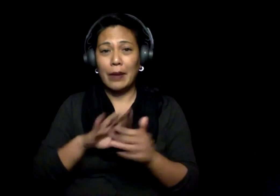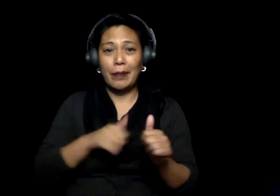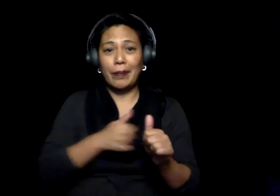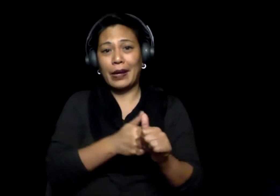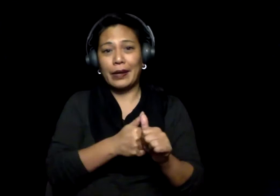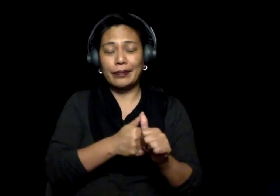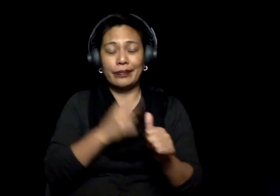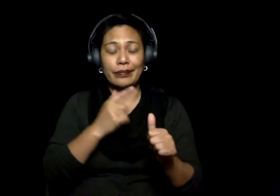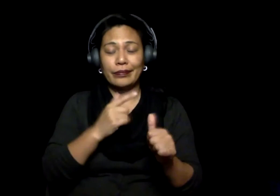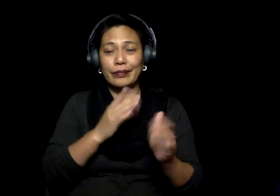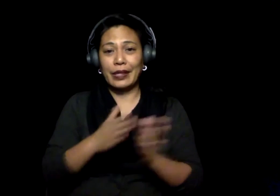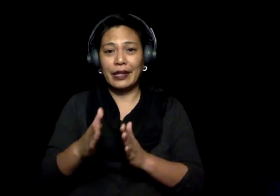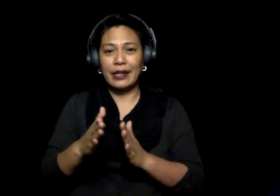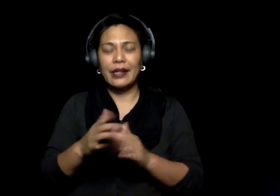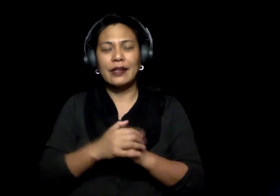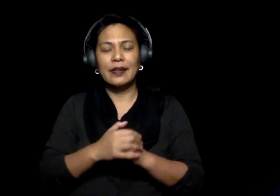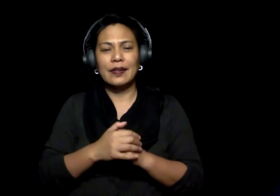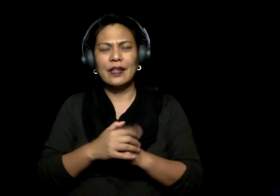No, you don't need to submit a